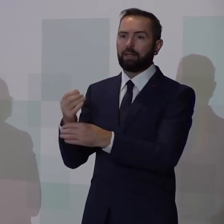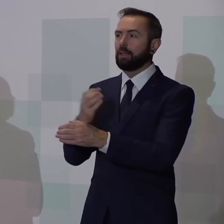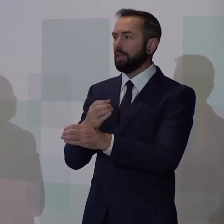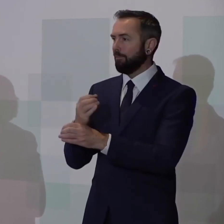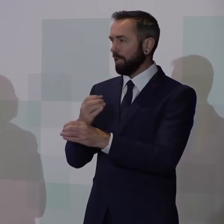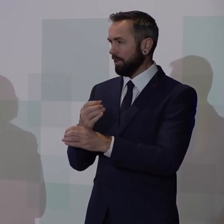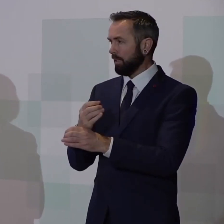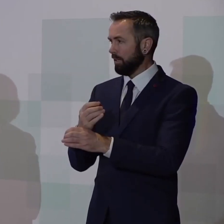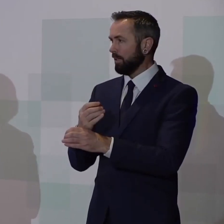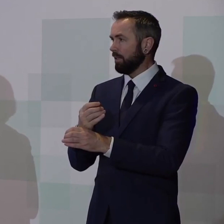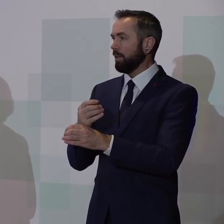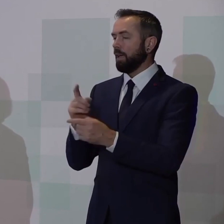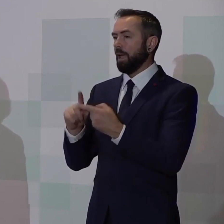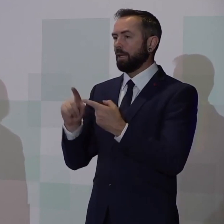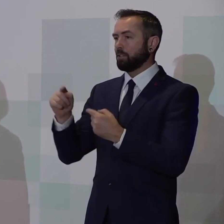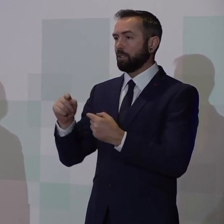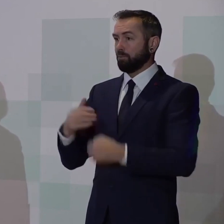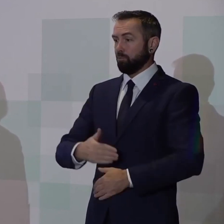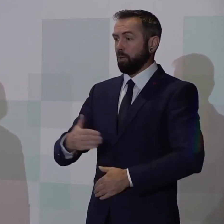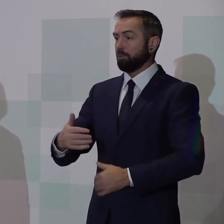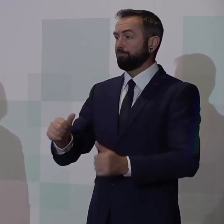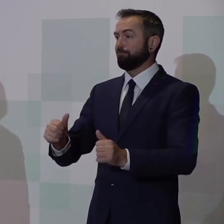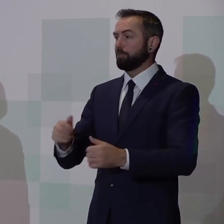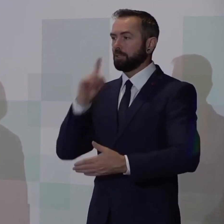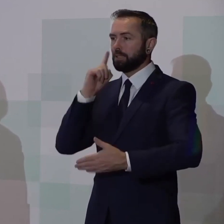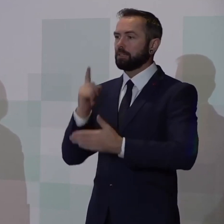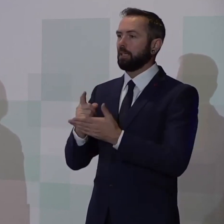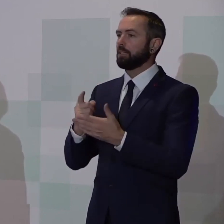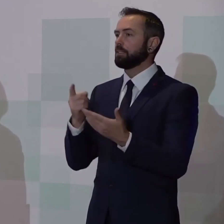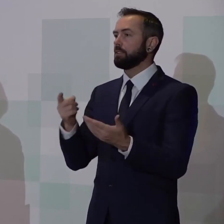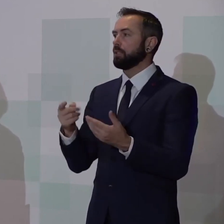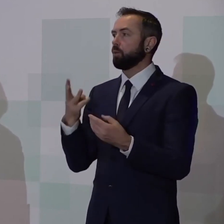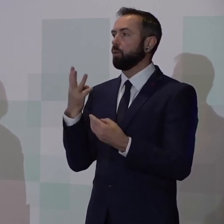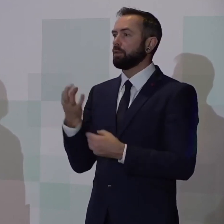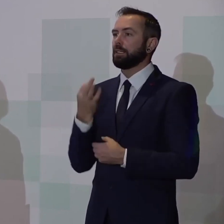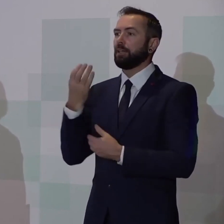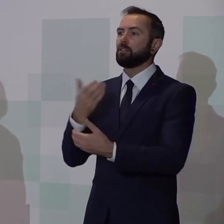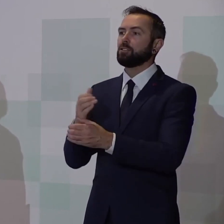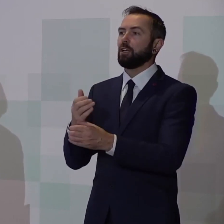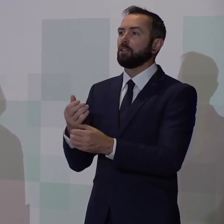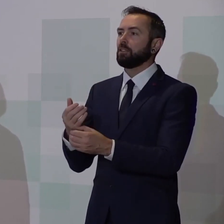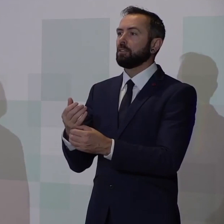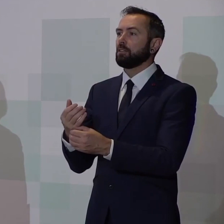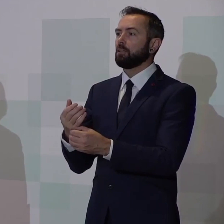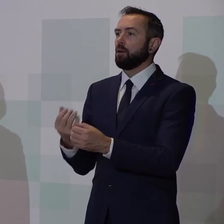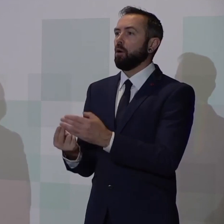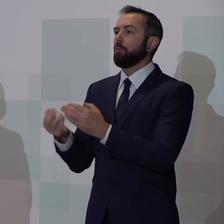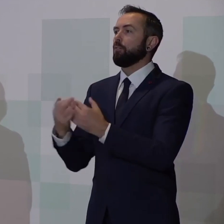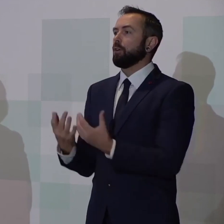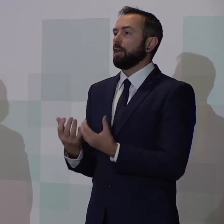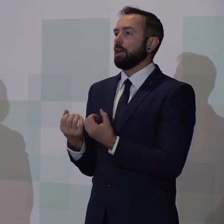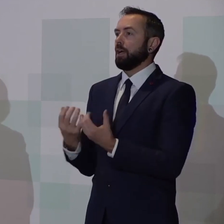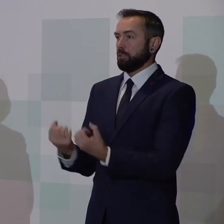and she became pregnant. She decided to give her child up for adoption and to return to